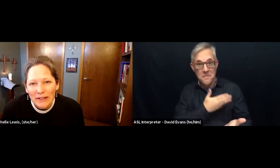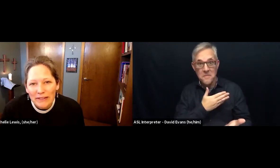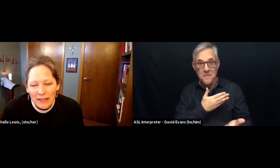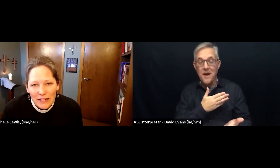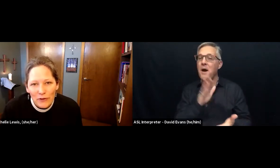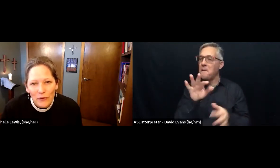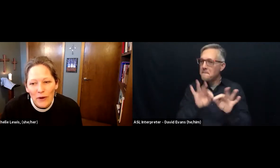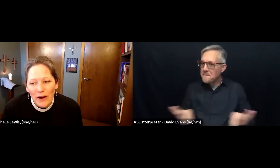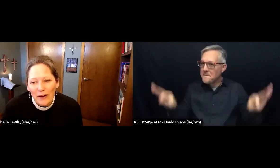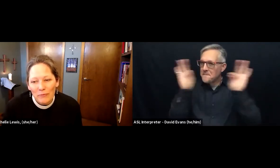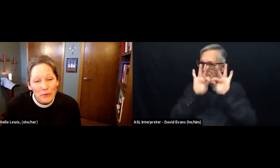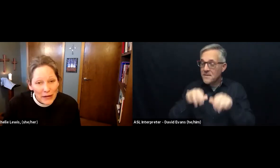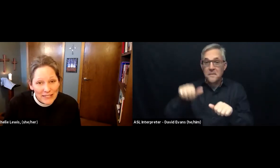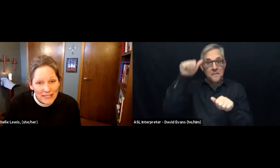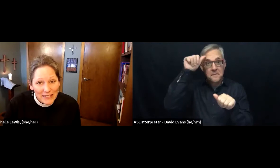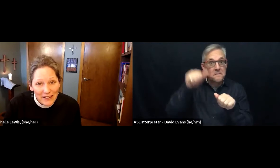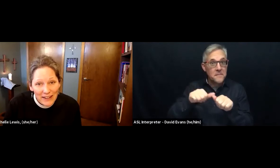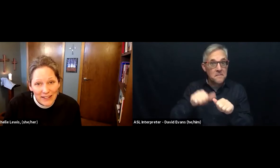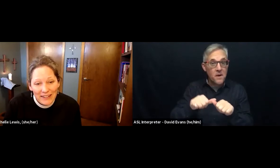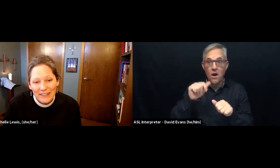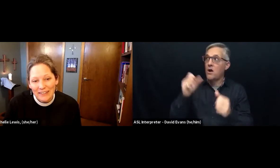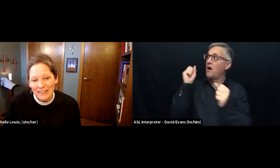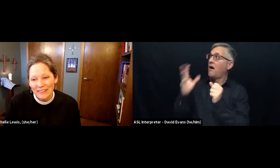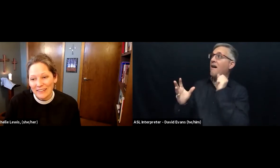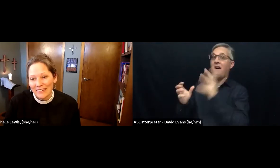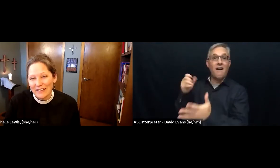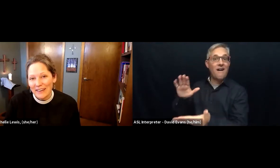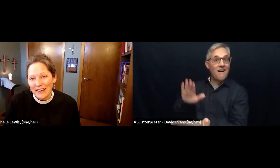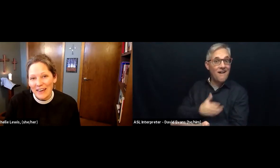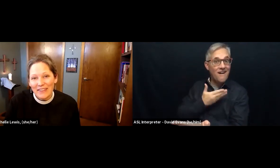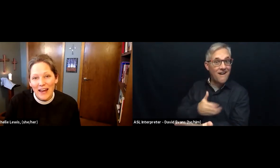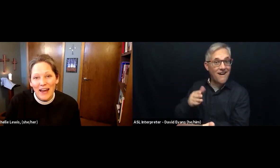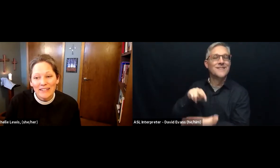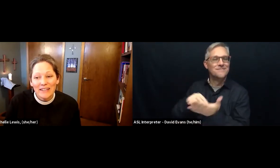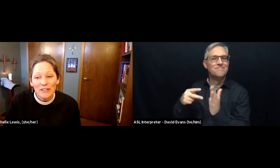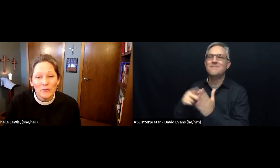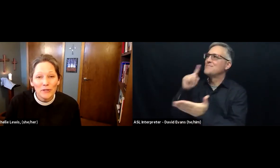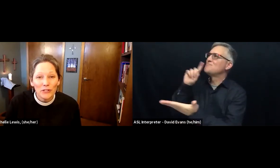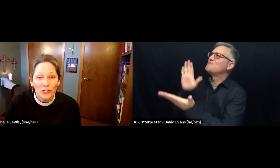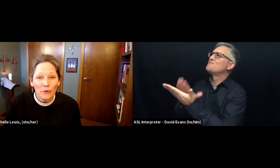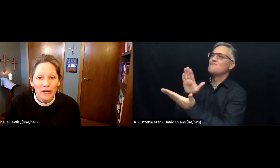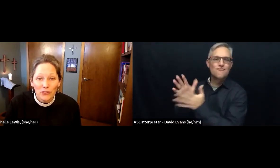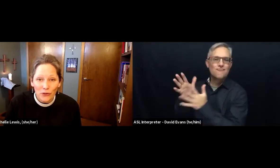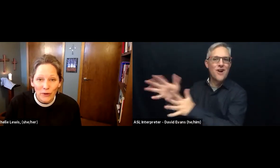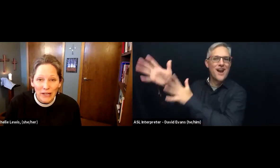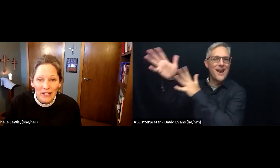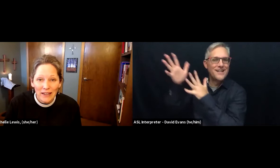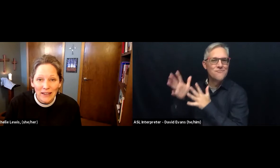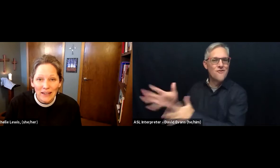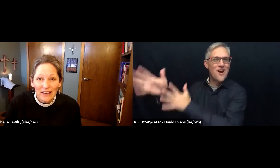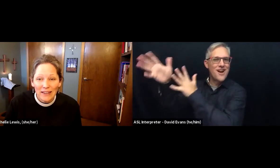remember that you are praising God and that you are showing